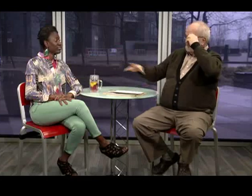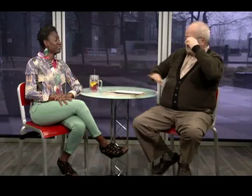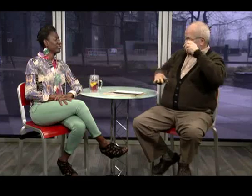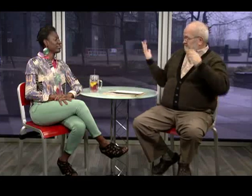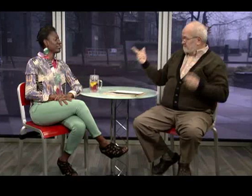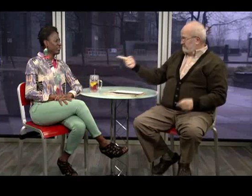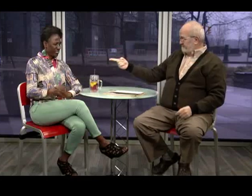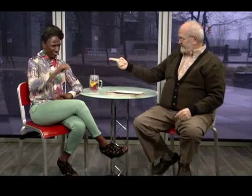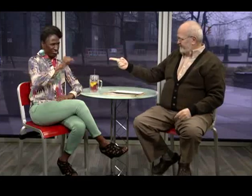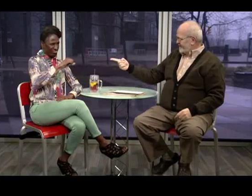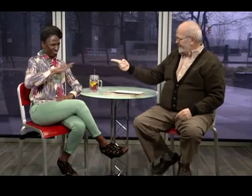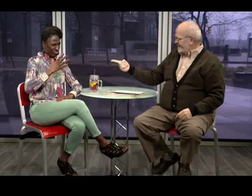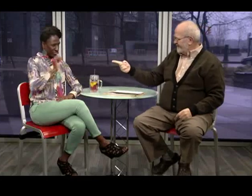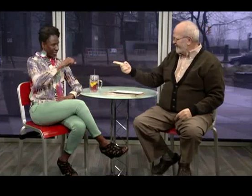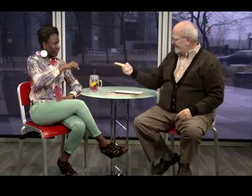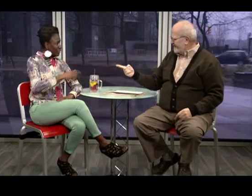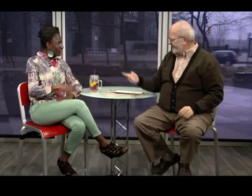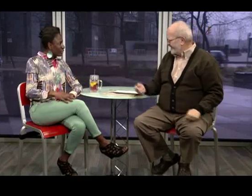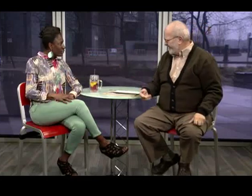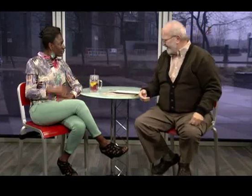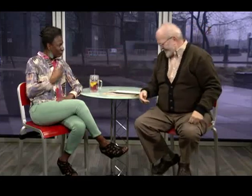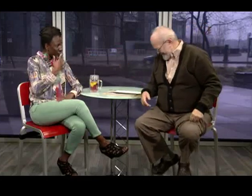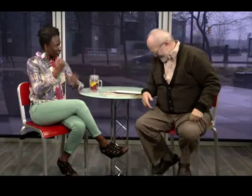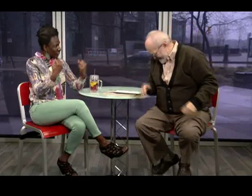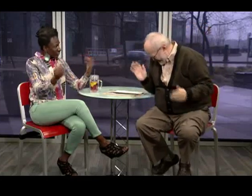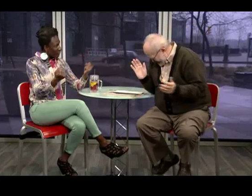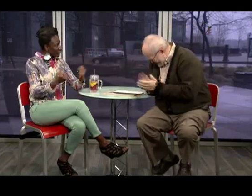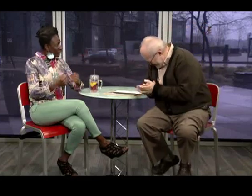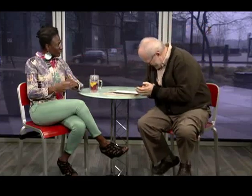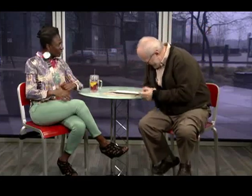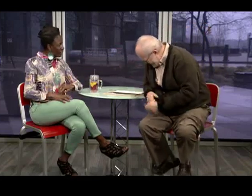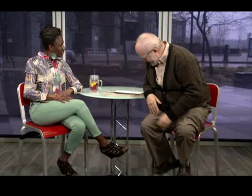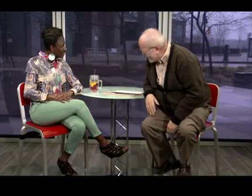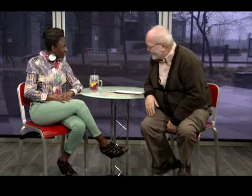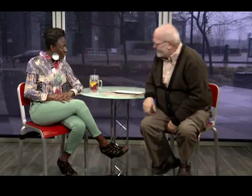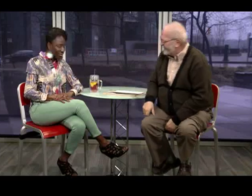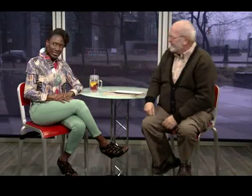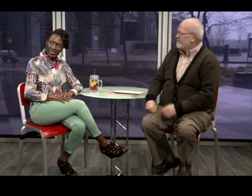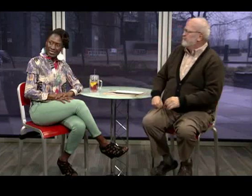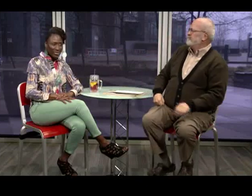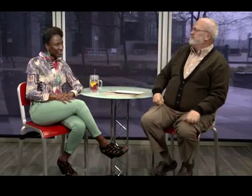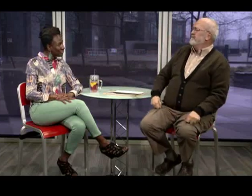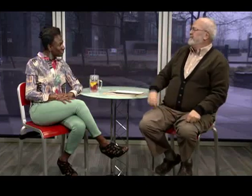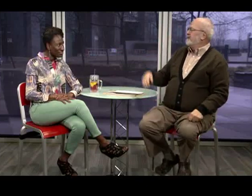there. Makes you mad, right? Absolutely. I would prefer to use sign language to communicate.